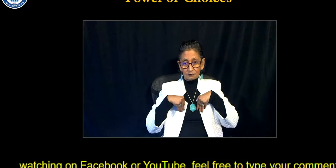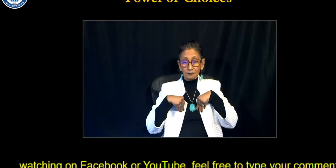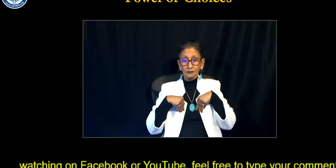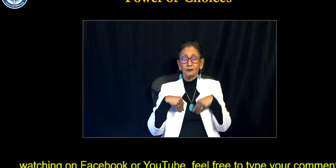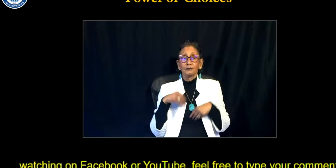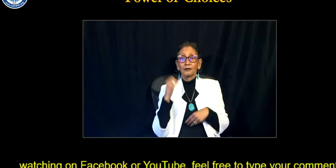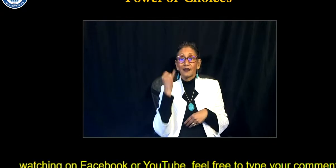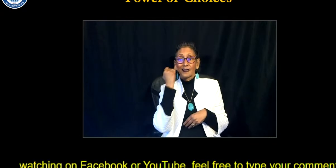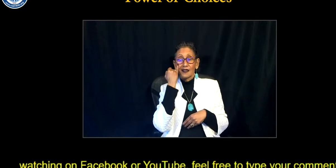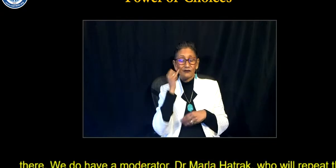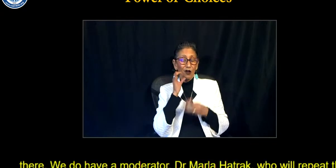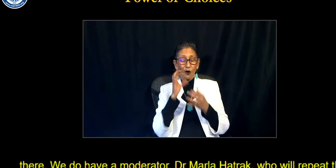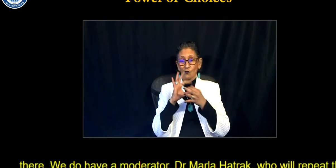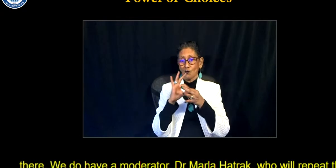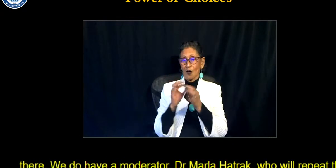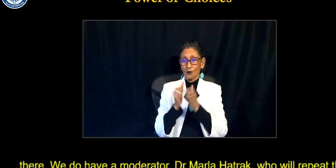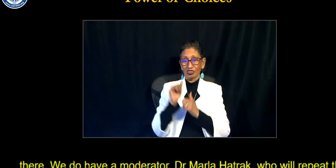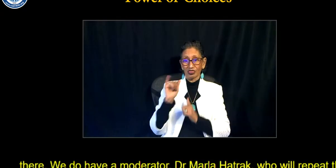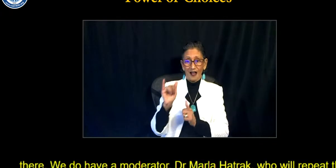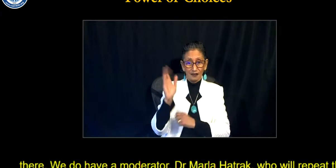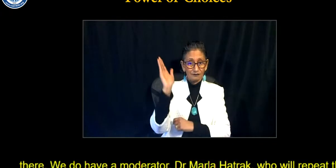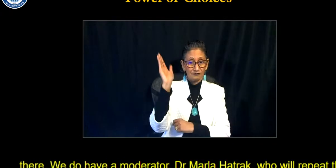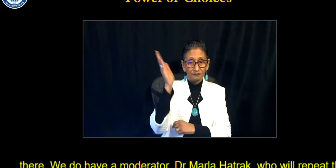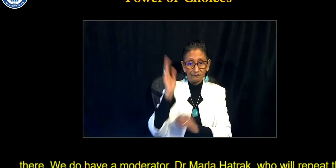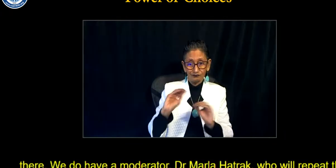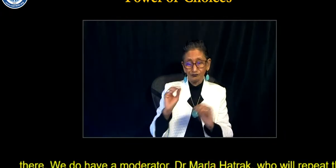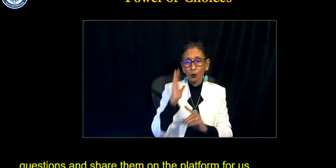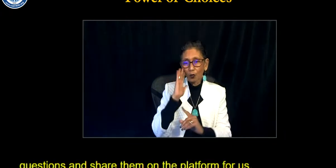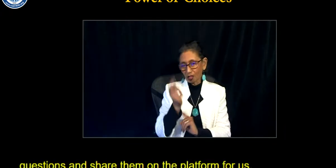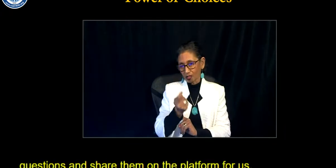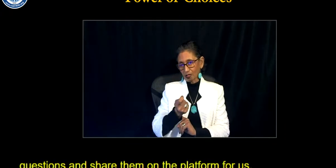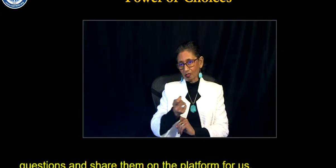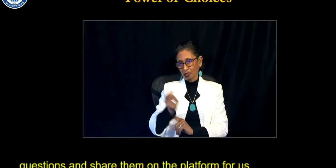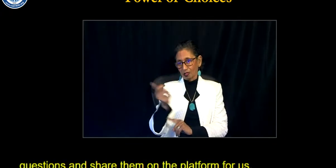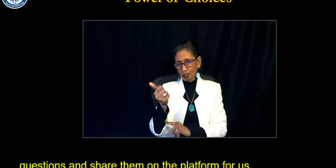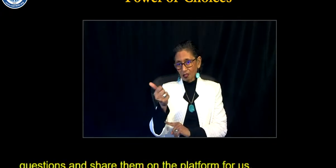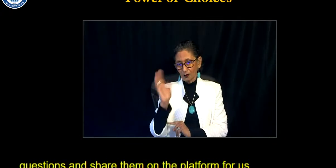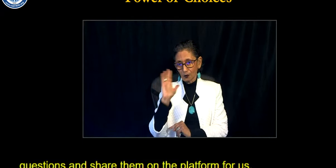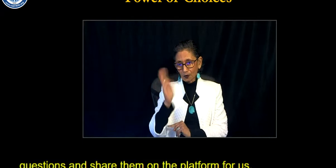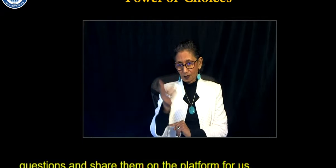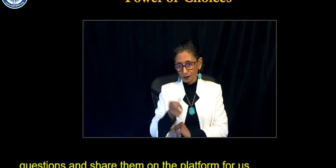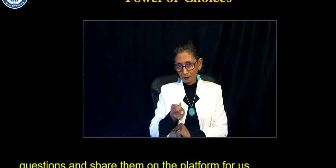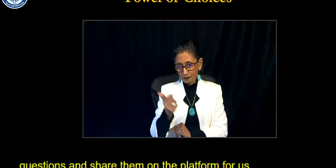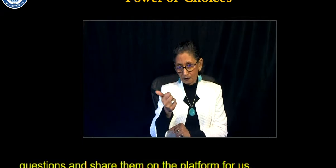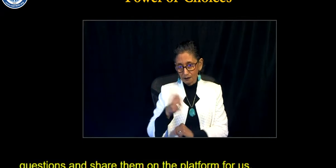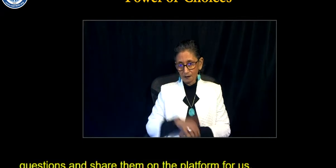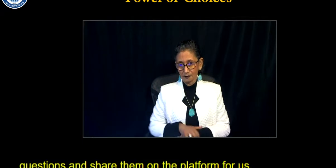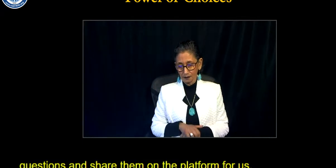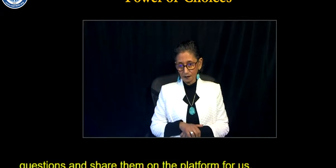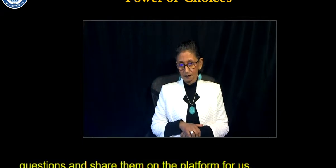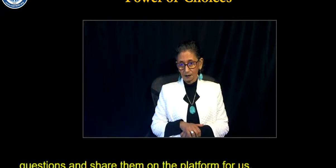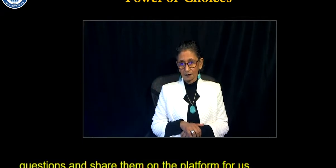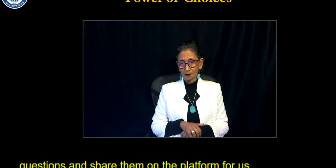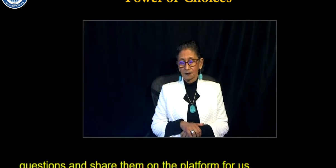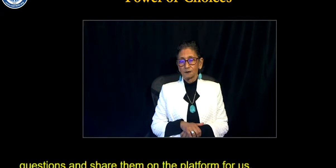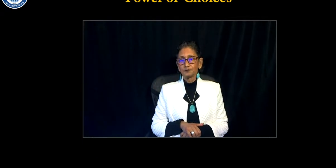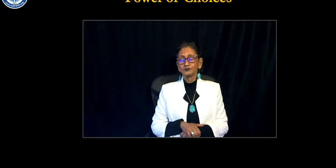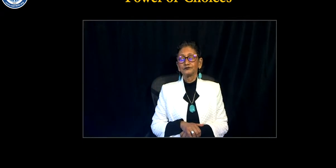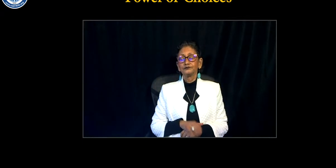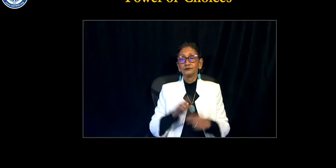Please ask questions that relate to the topic presented tonight. If your questions do not relate to the